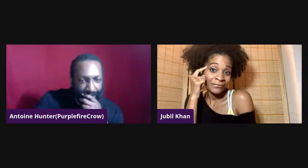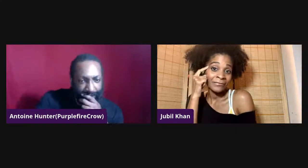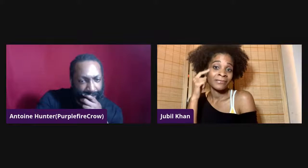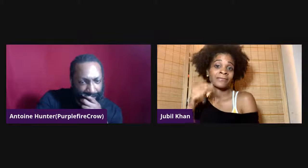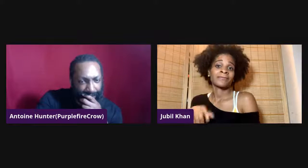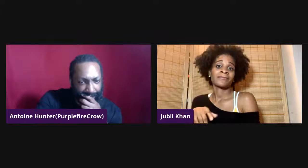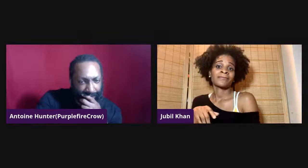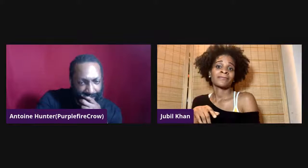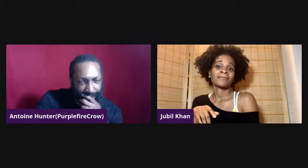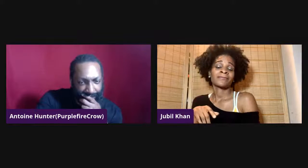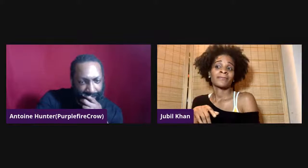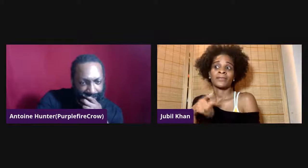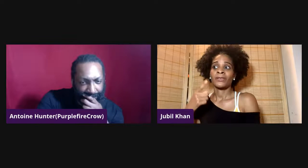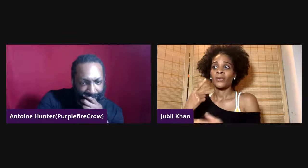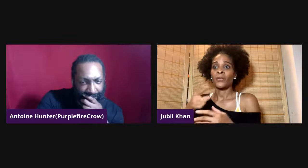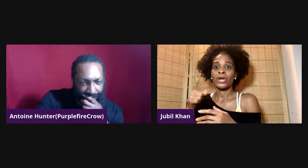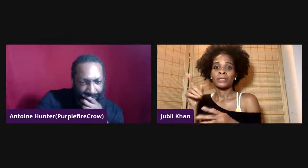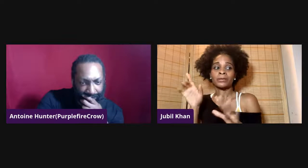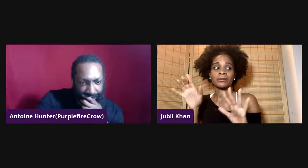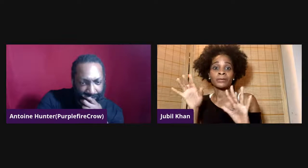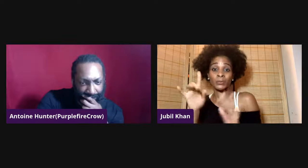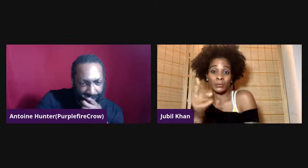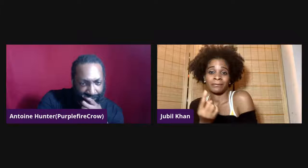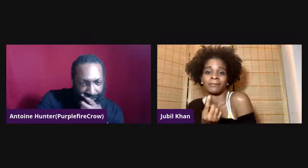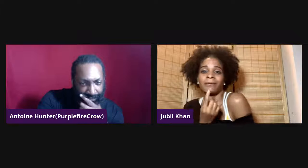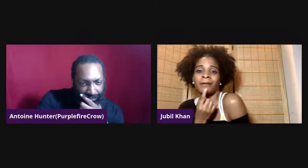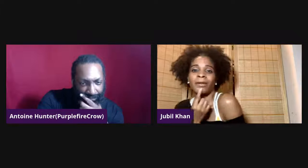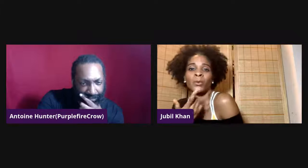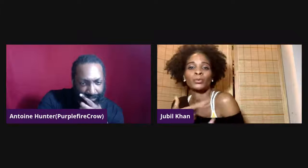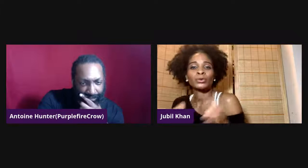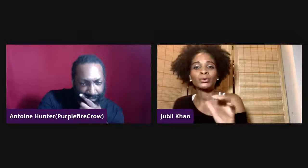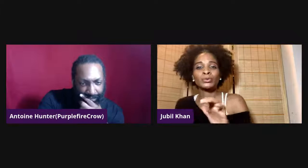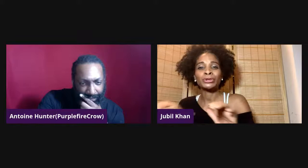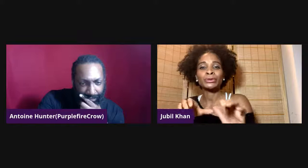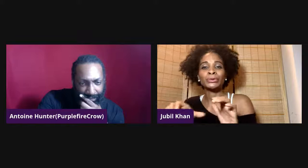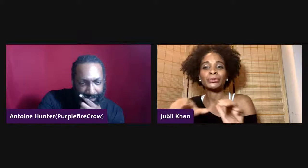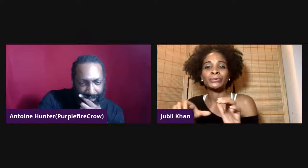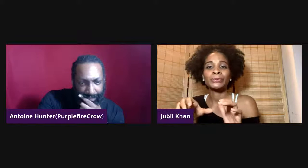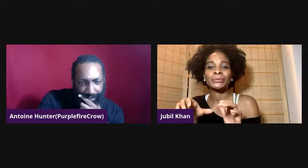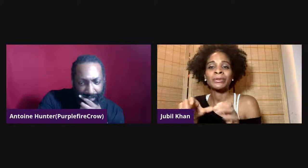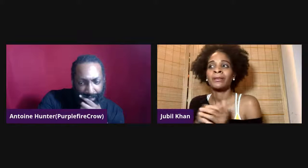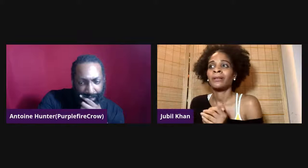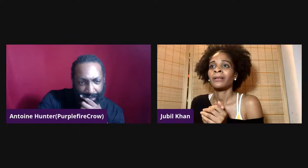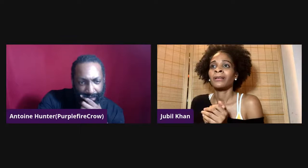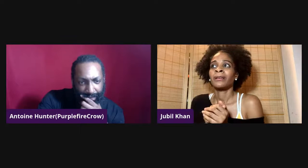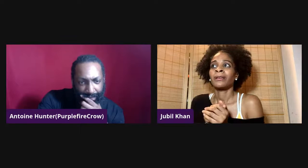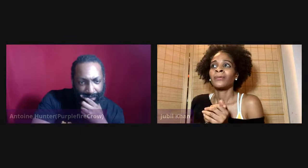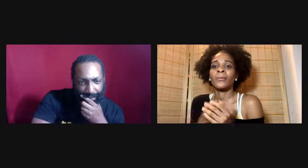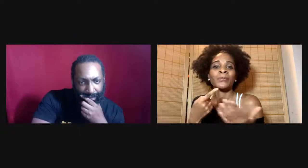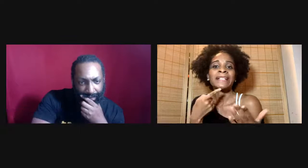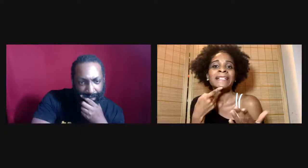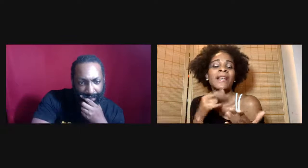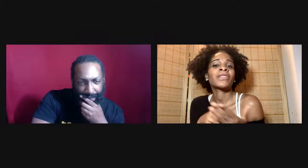it's the mentality that you hold, it's your spirituality of that mindset.